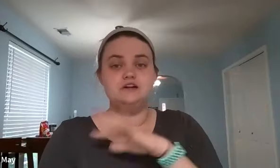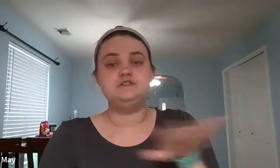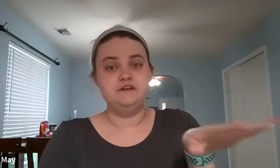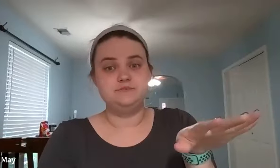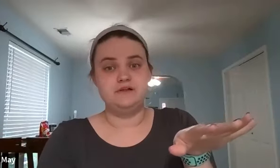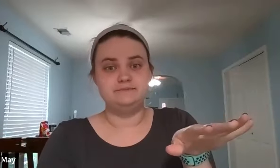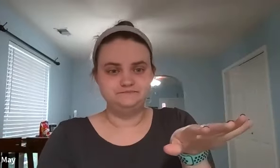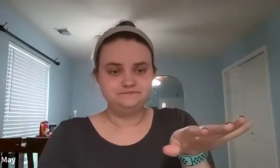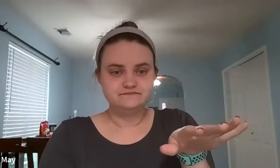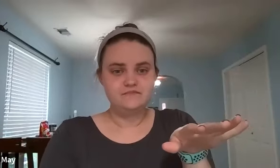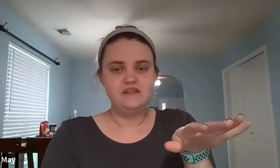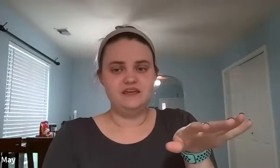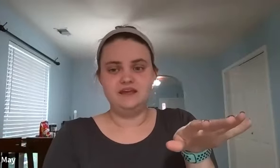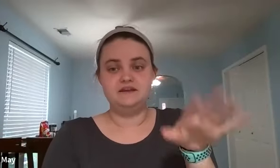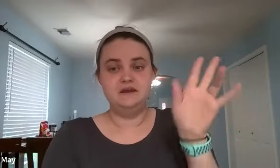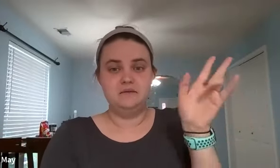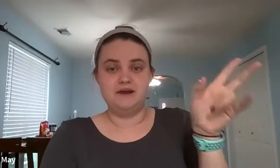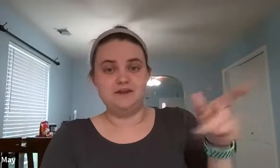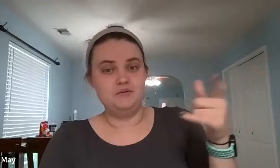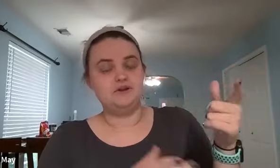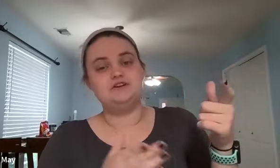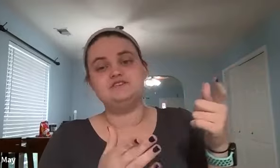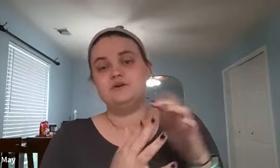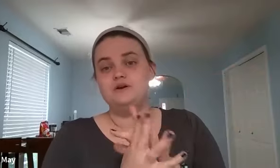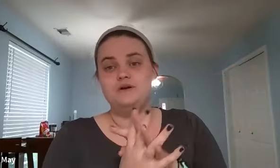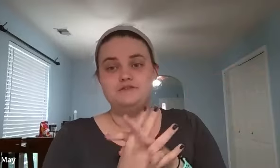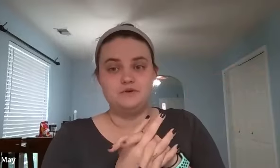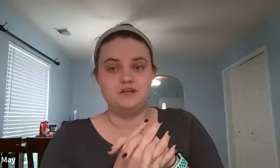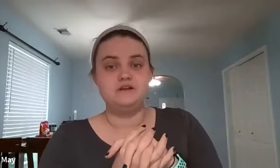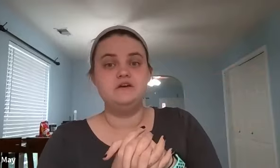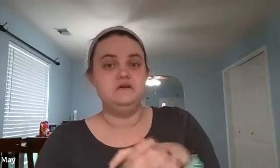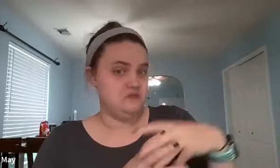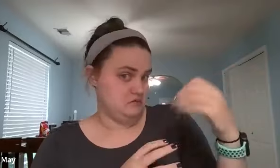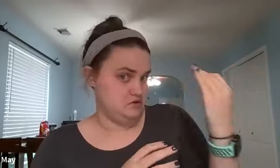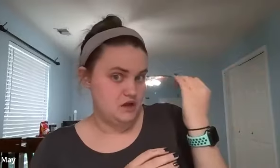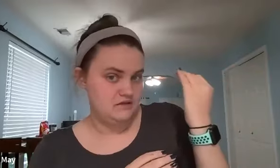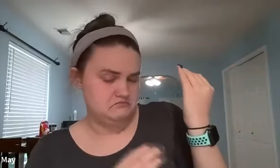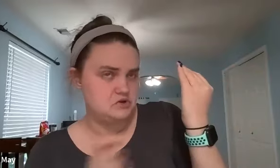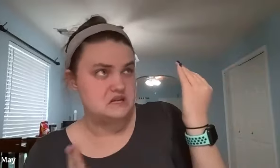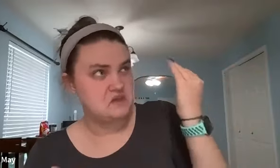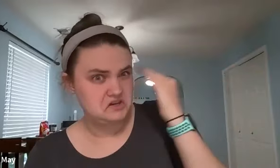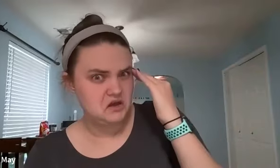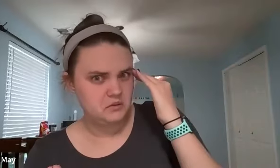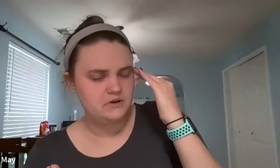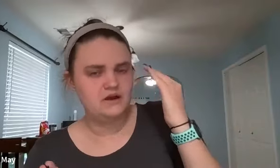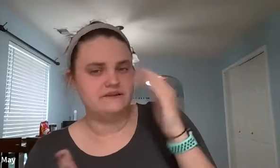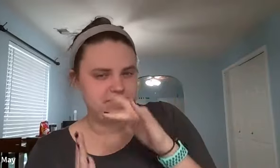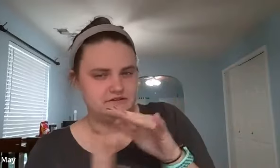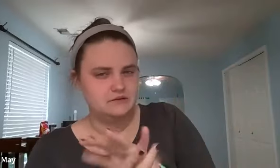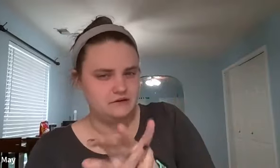I'll just fingerspell it. And my coworkers or whoever I'm working with, they will know. Most of the time they know, unless I have to slow down